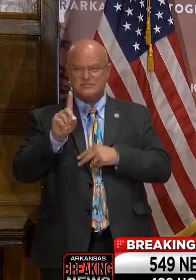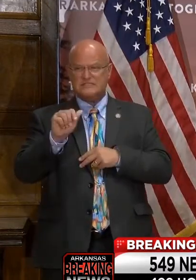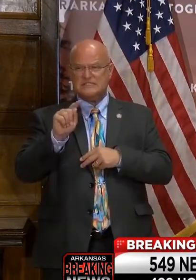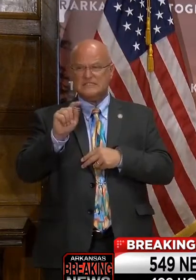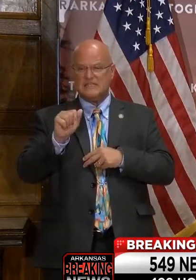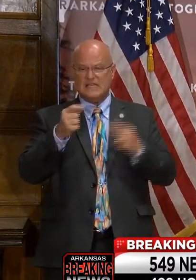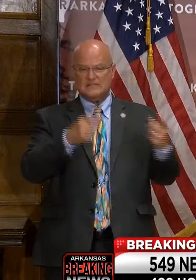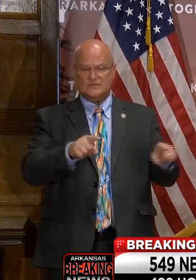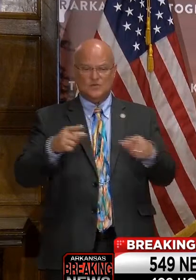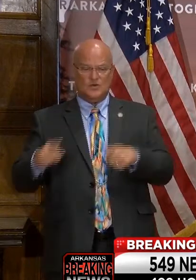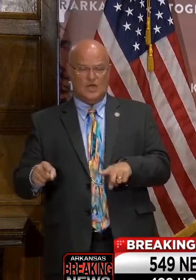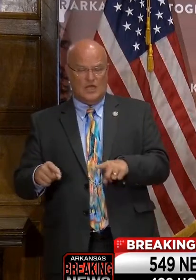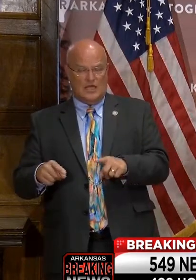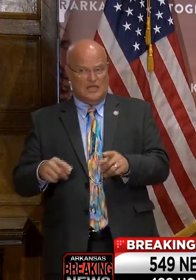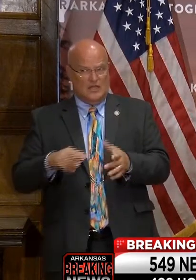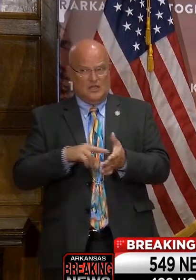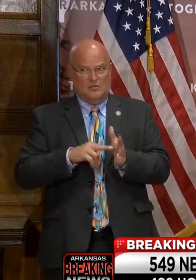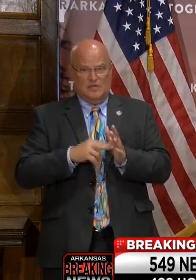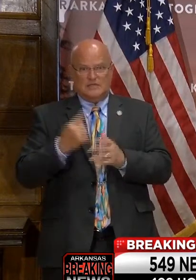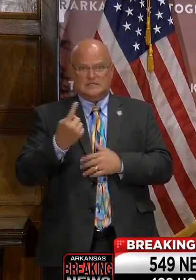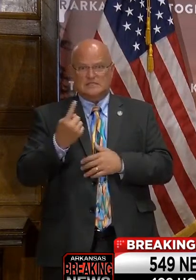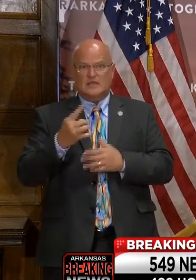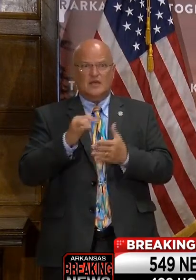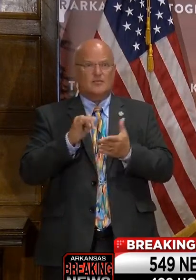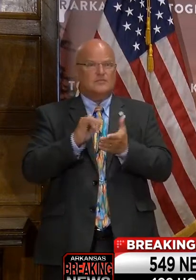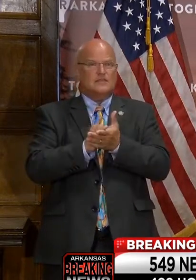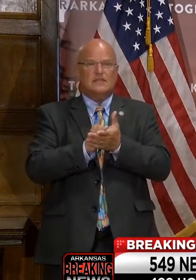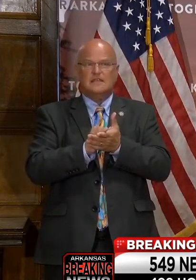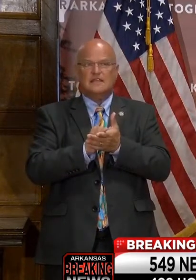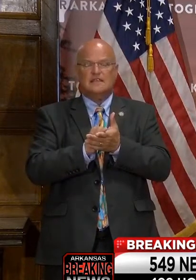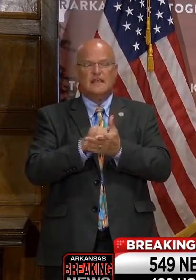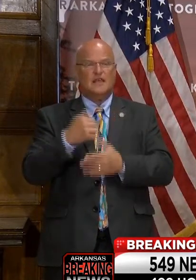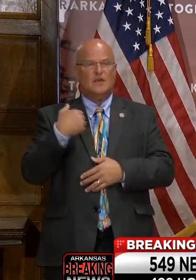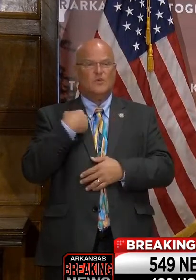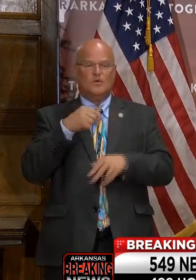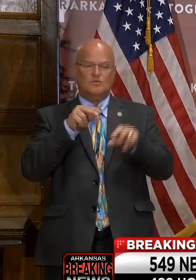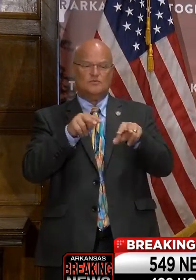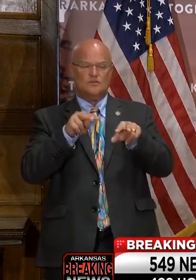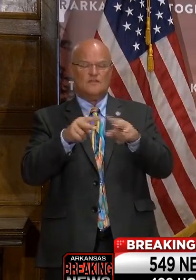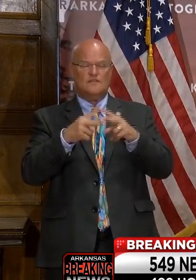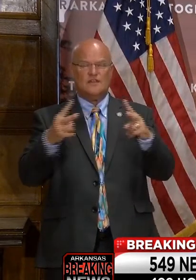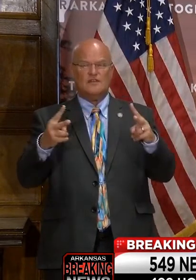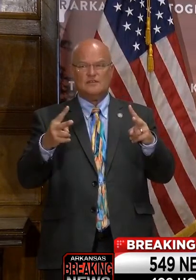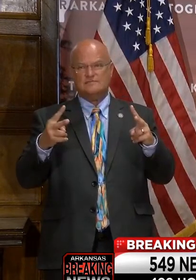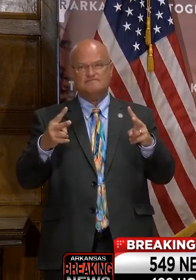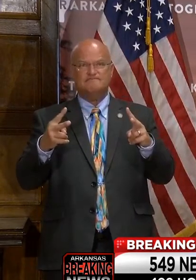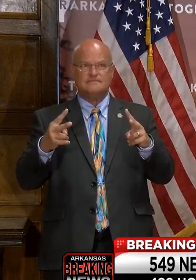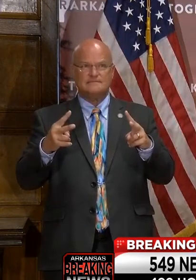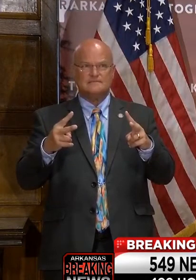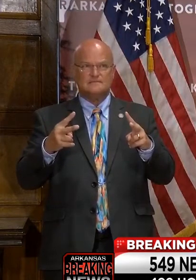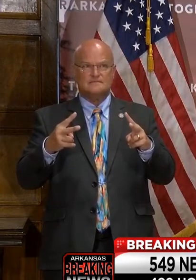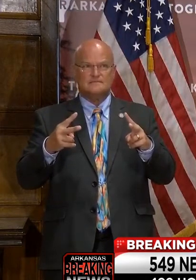going on there. And you're talking about something that we would view as a very severe,